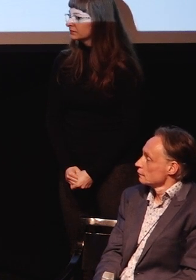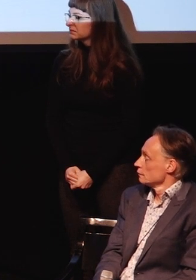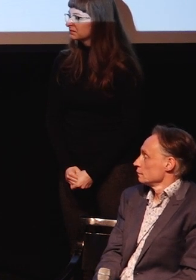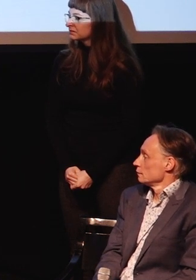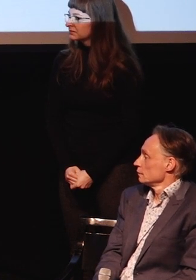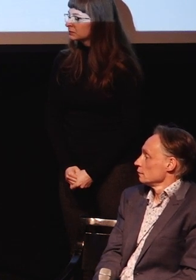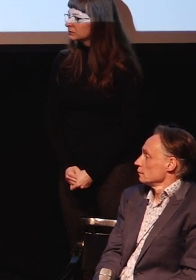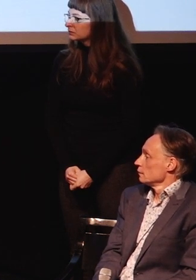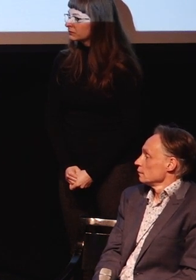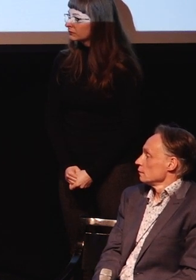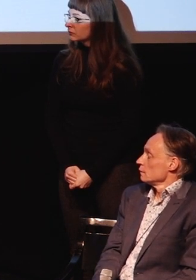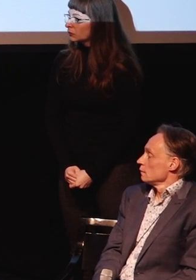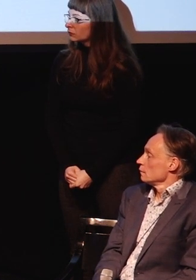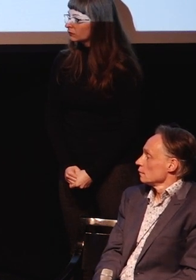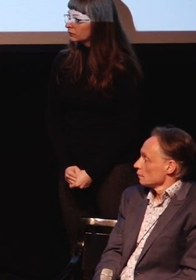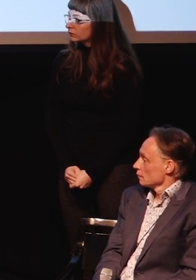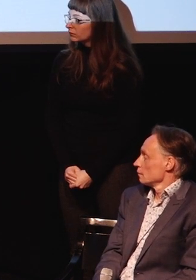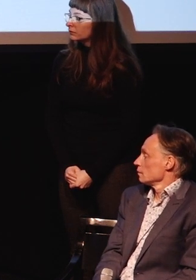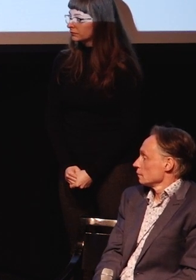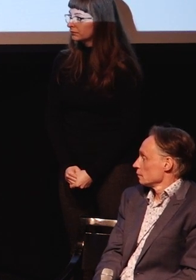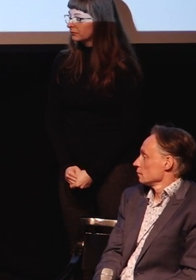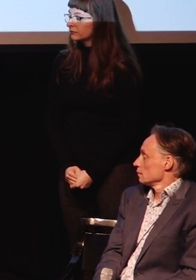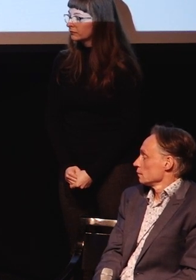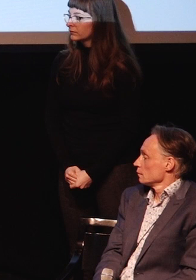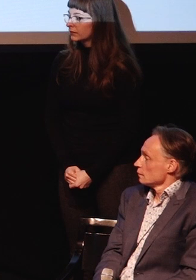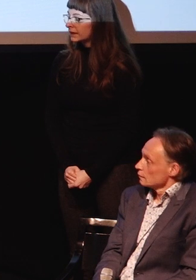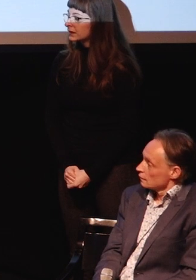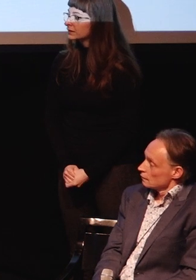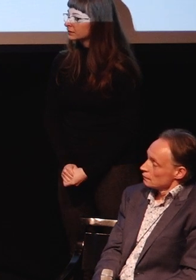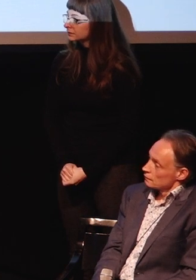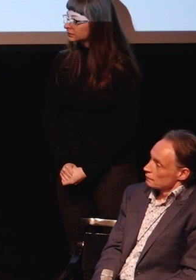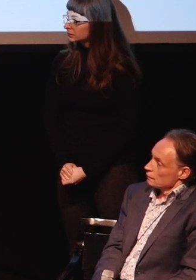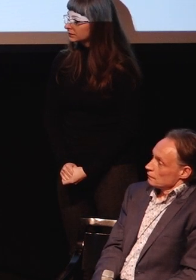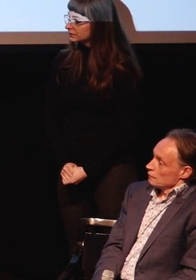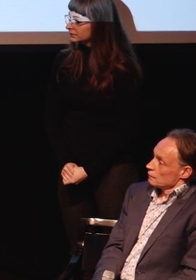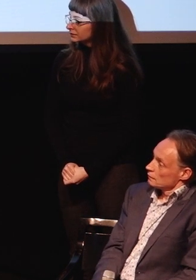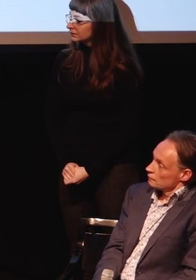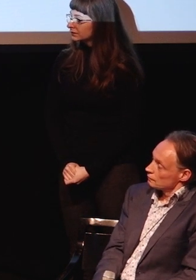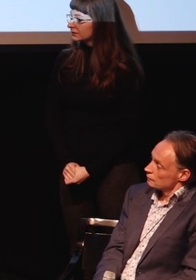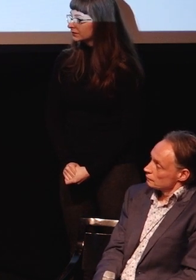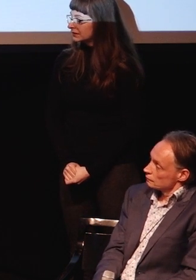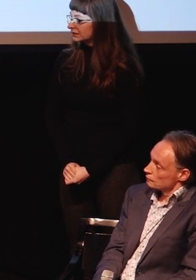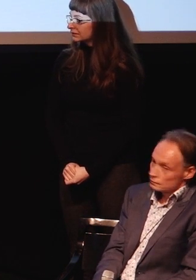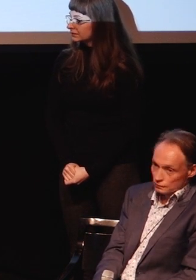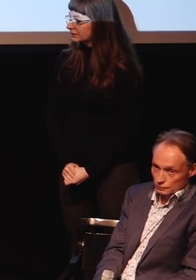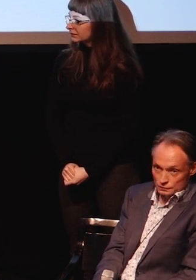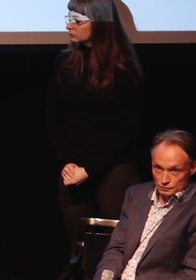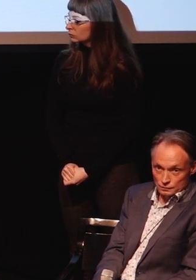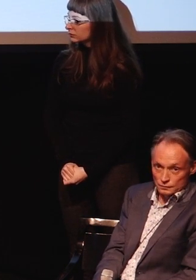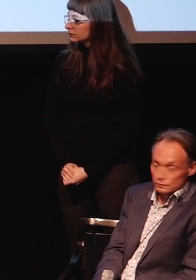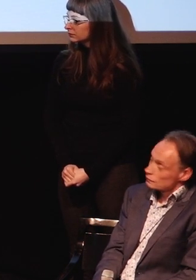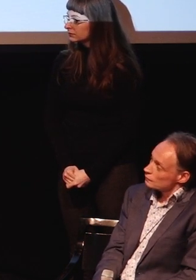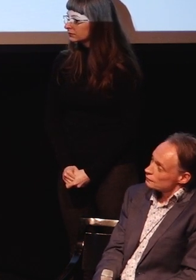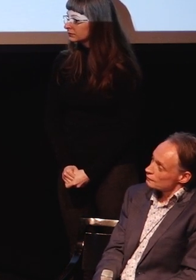really close to the actors. So we made a lot of planning around the lenses and the camera work so that we could be intimate